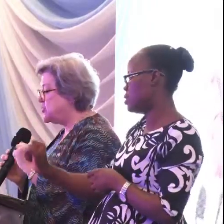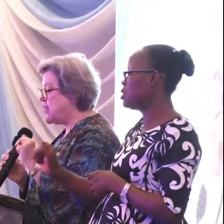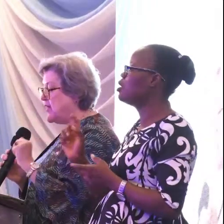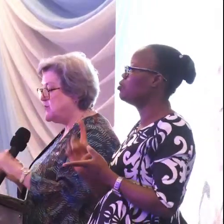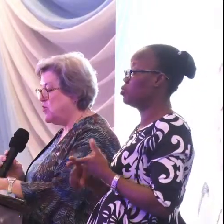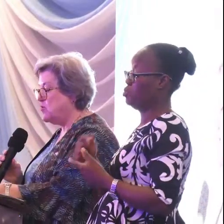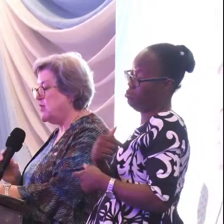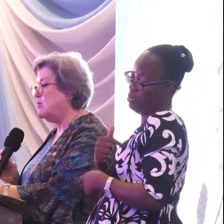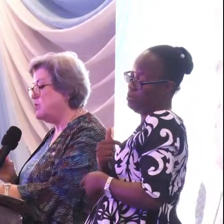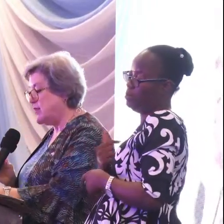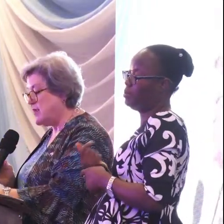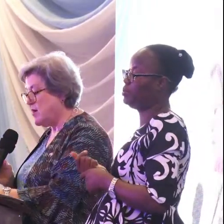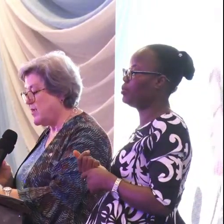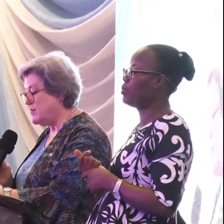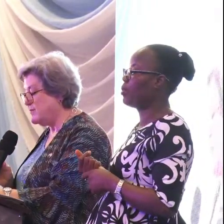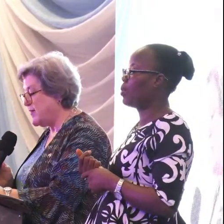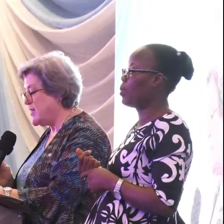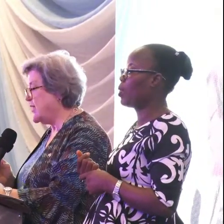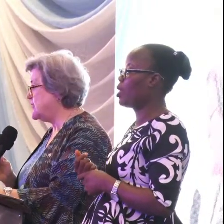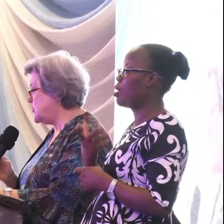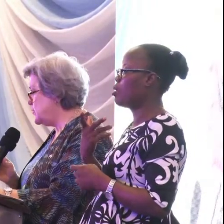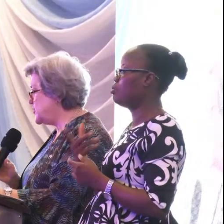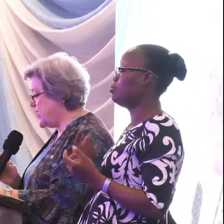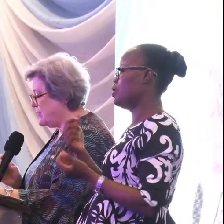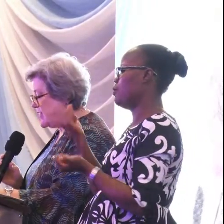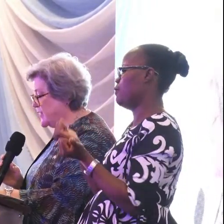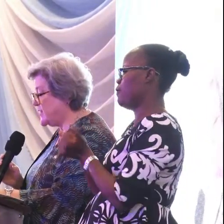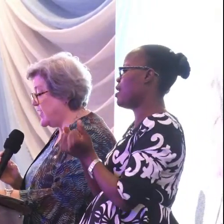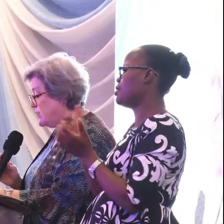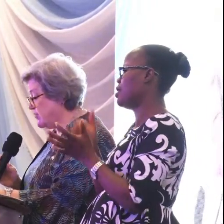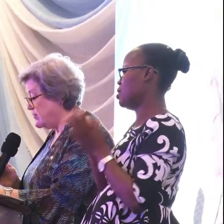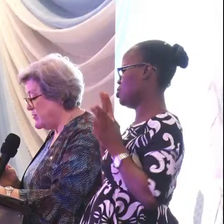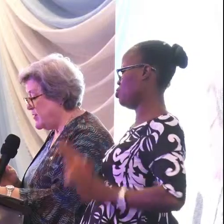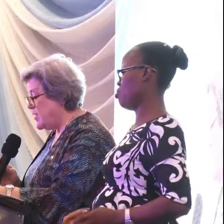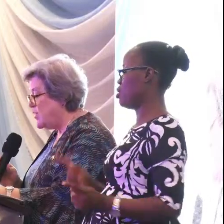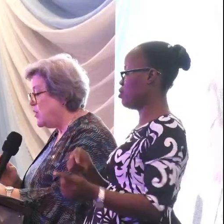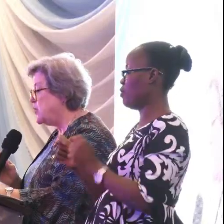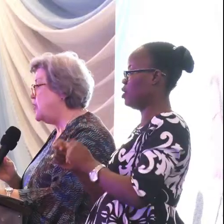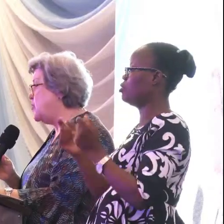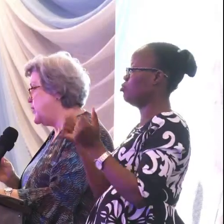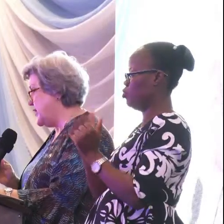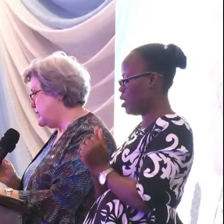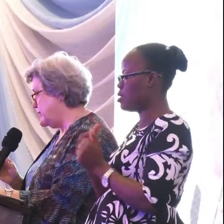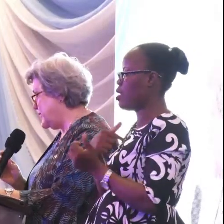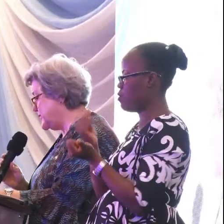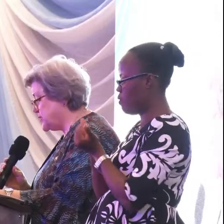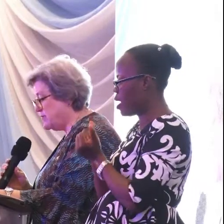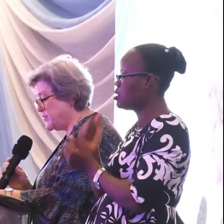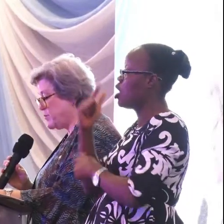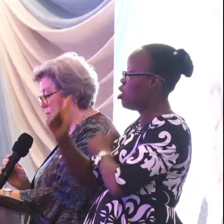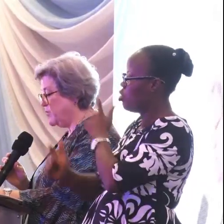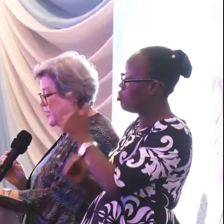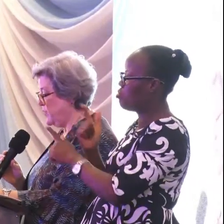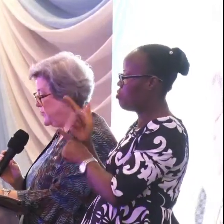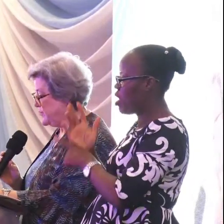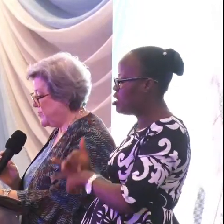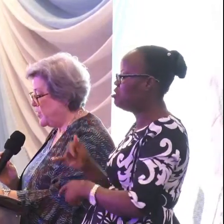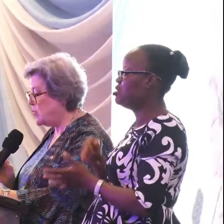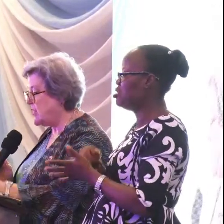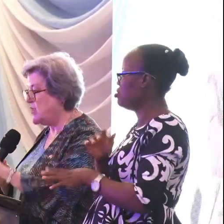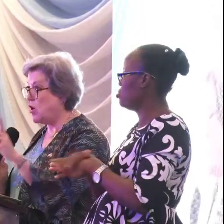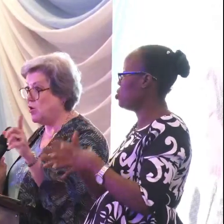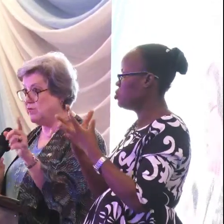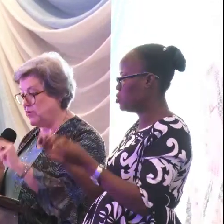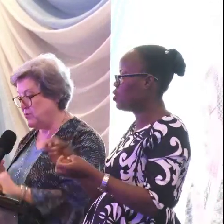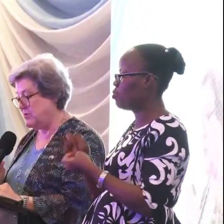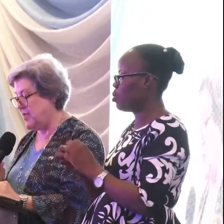me, it drives home that we really are in the fight against human trafficking together. Nobody can solve this problem alone. We